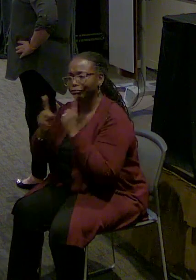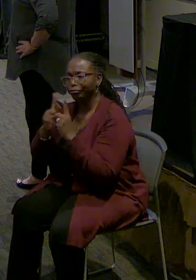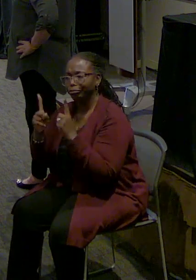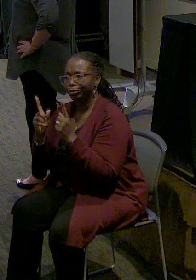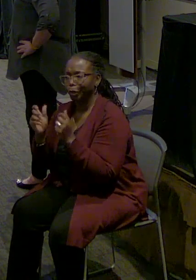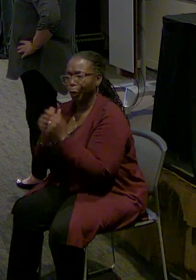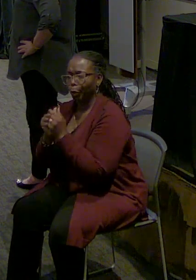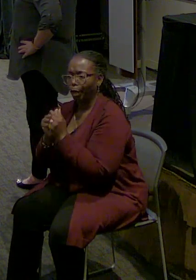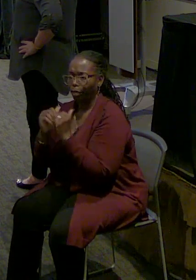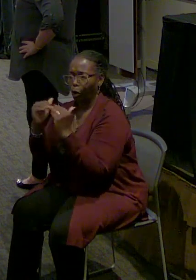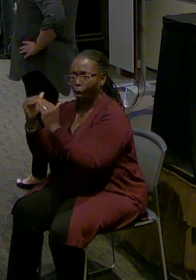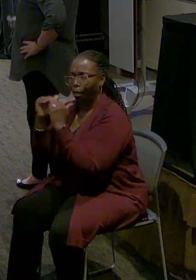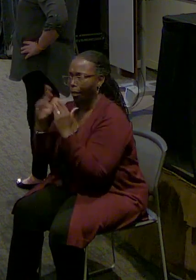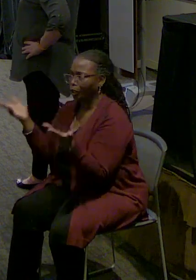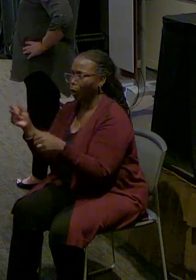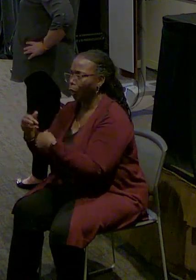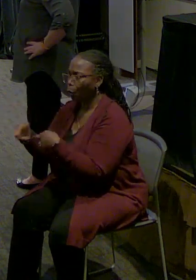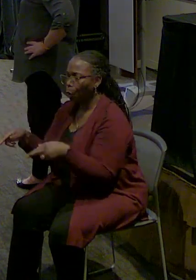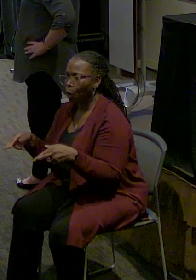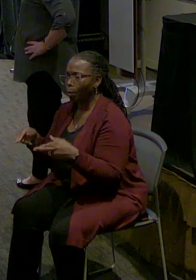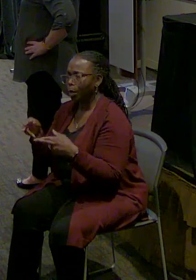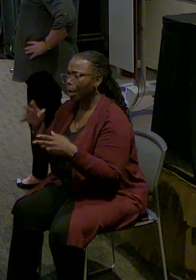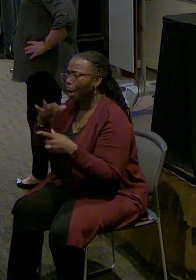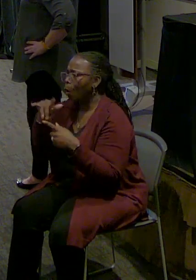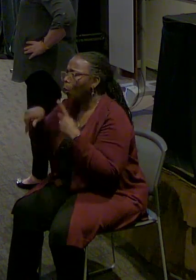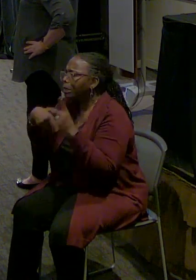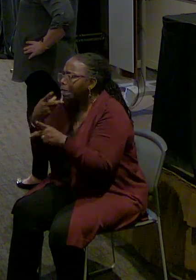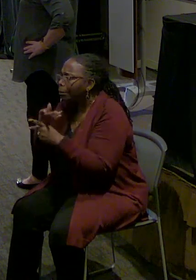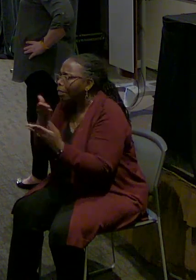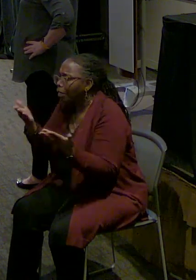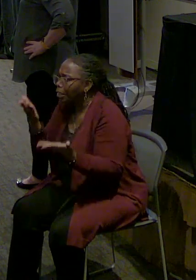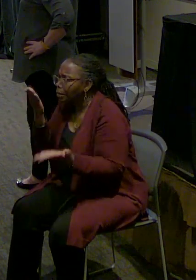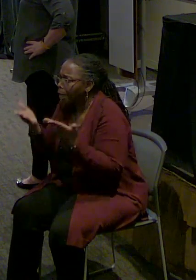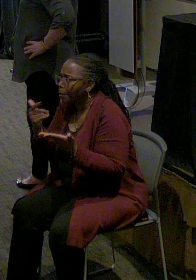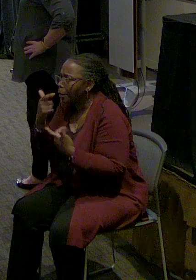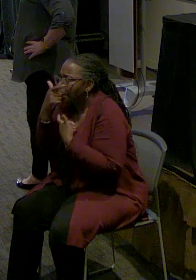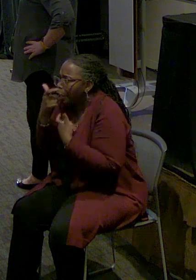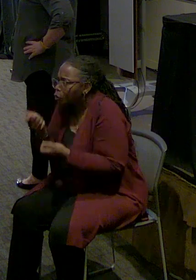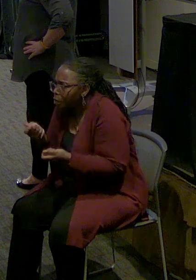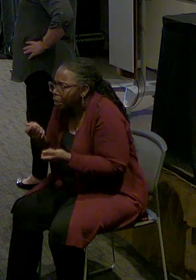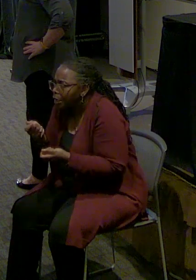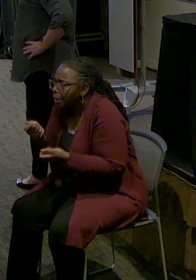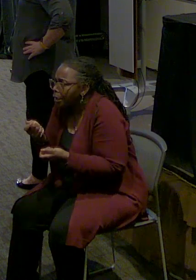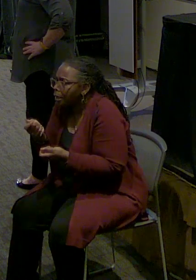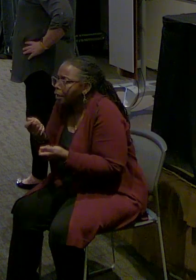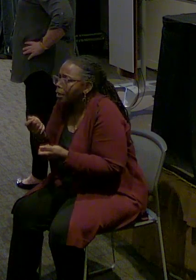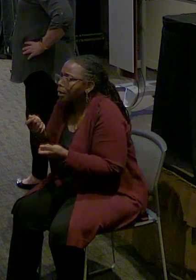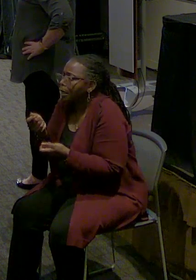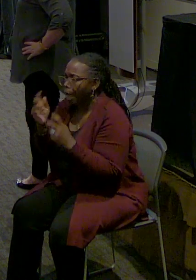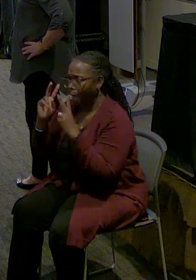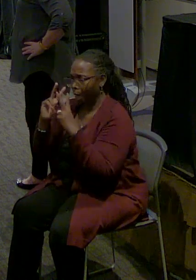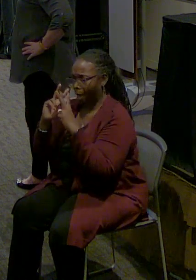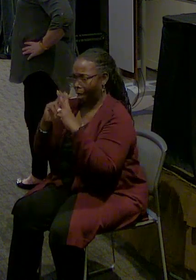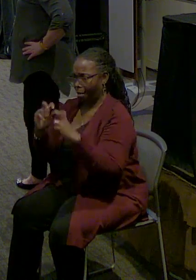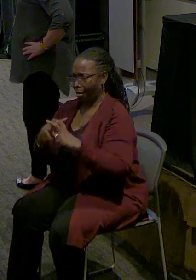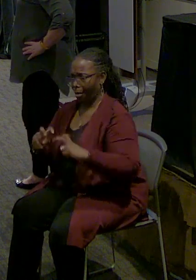your colleagues in the room around what types of things might you be interested in